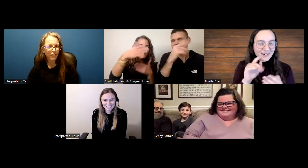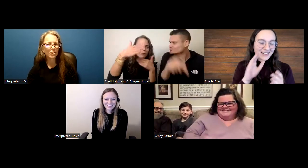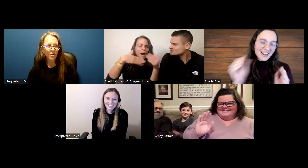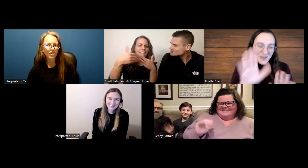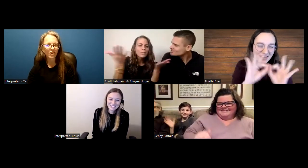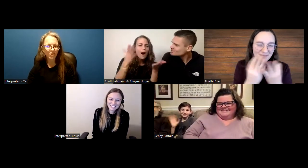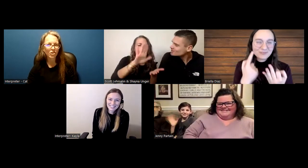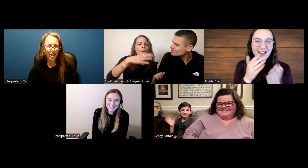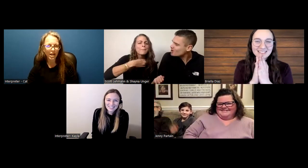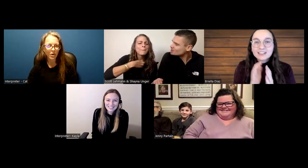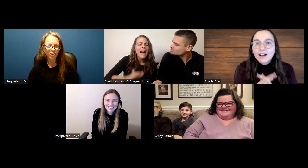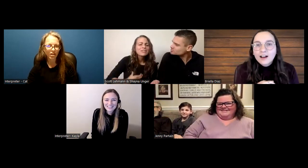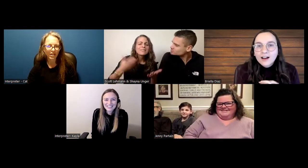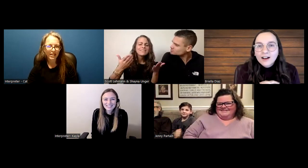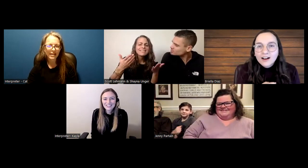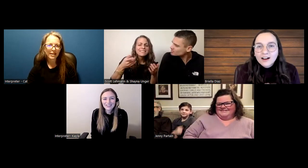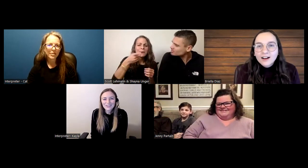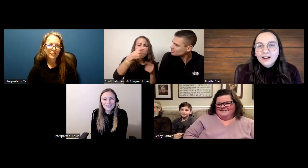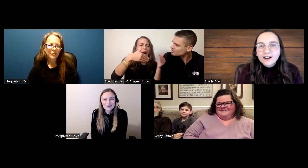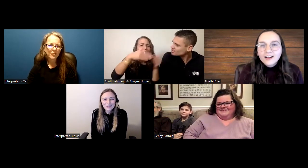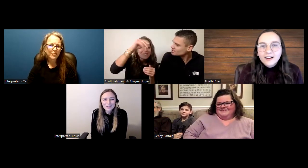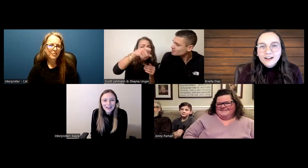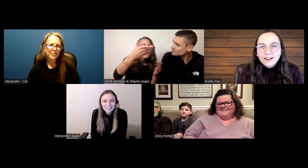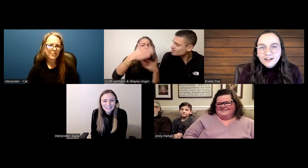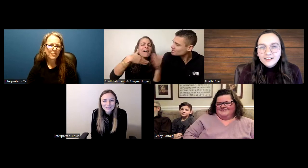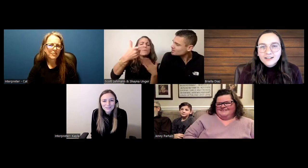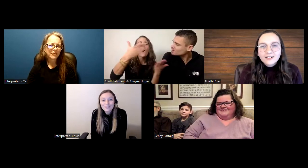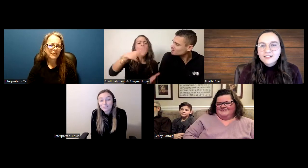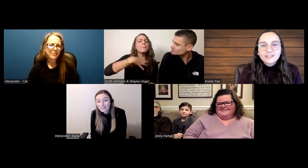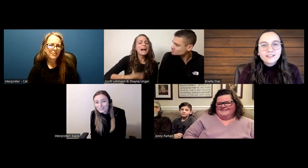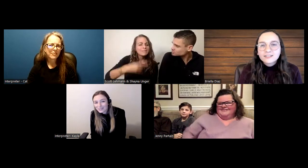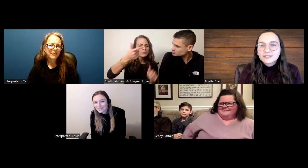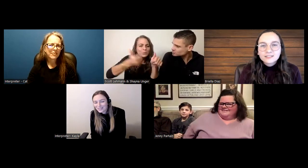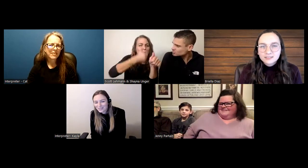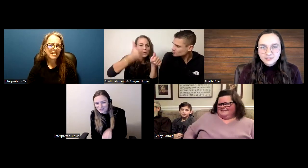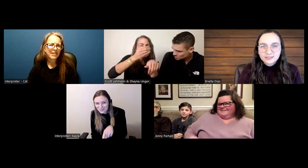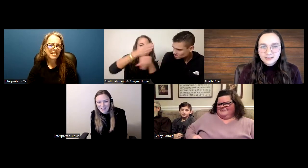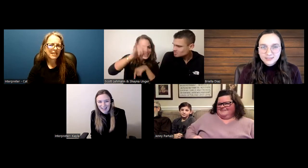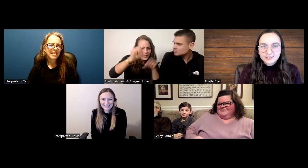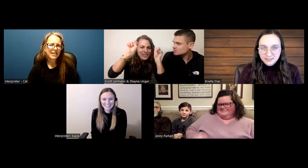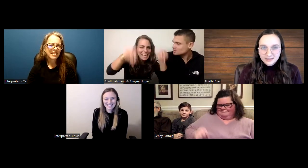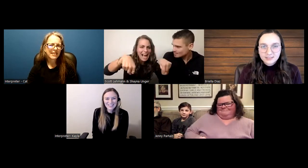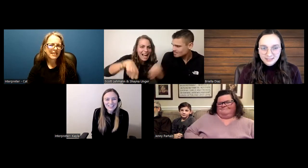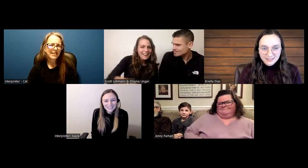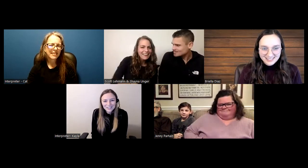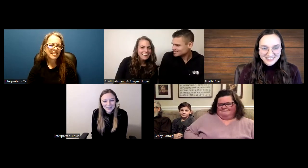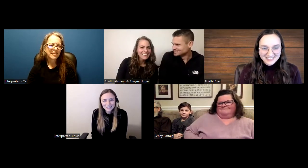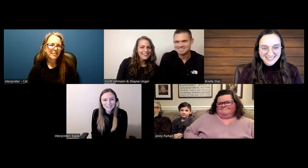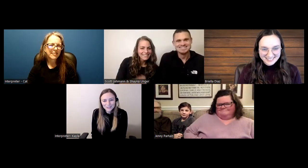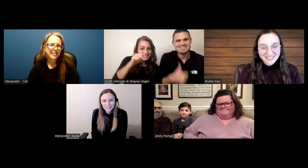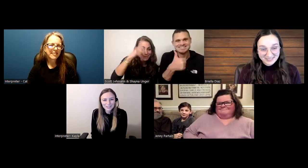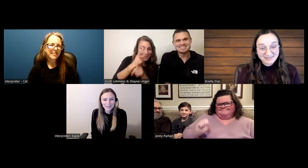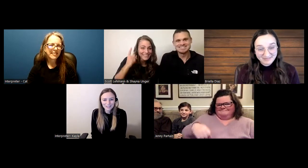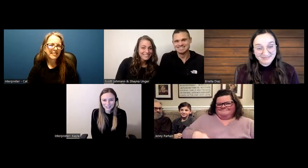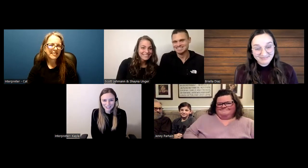Thank you for your question. That was a great question. Whatever the passion is, I'm talking to you in the back. Whatever your passion